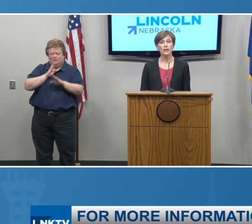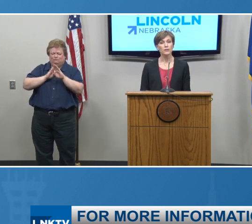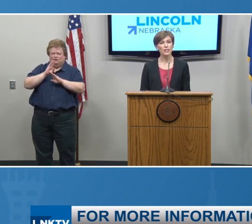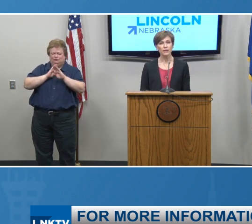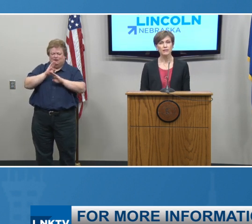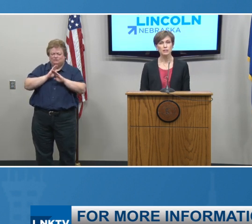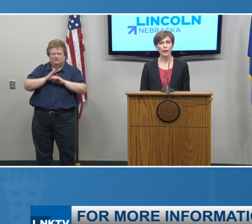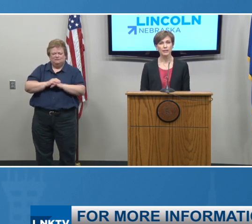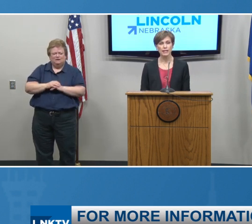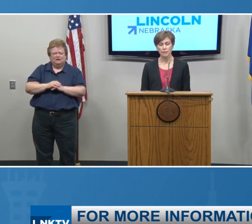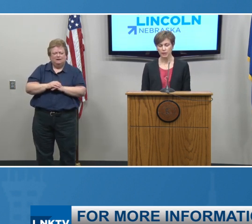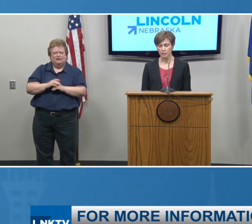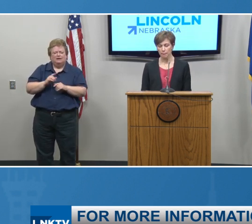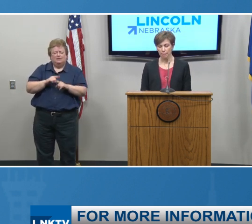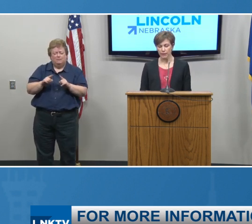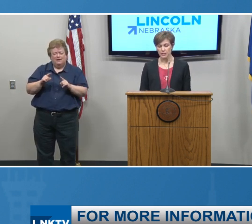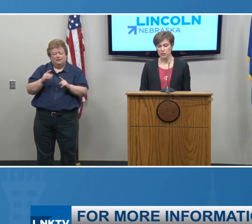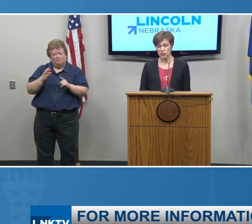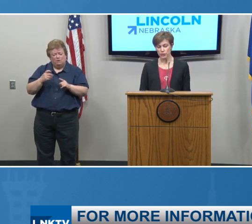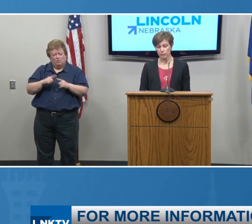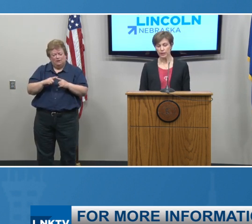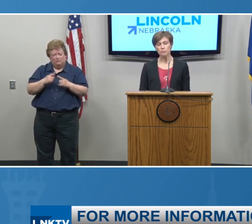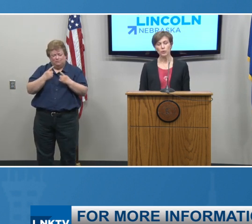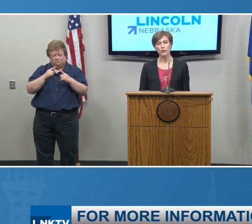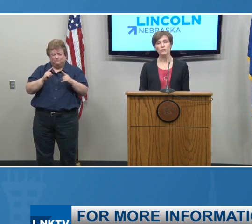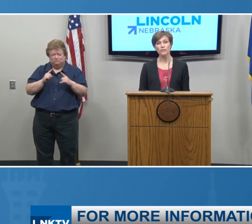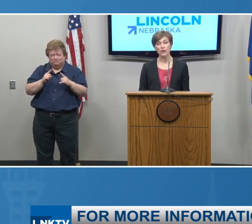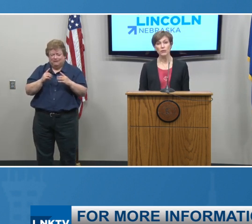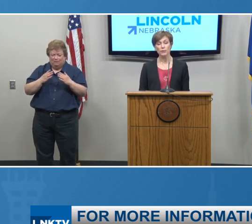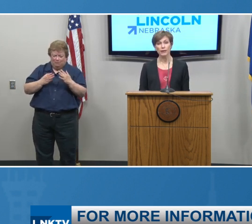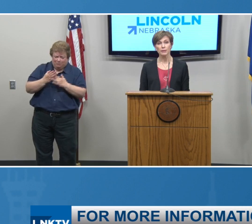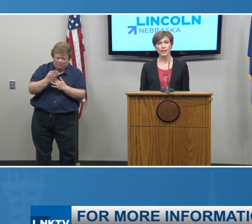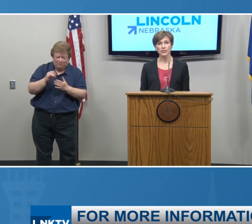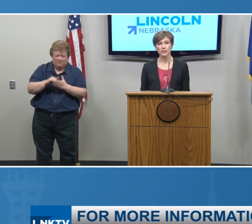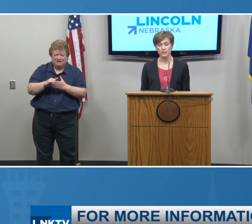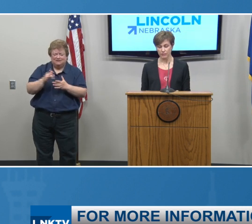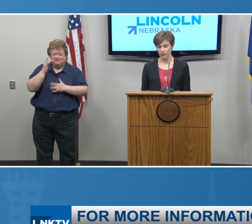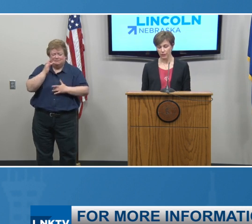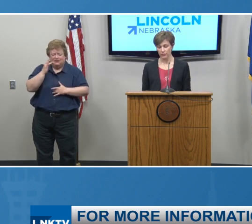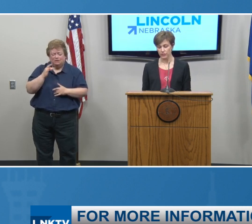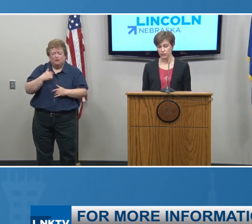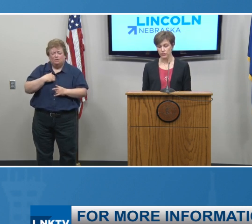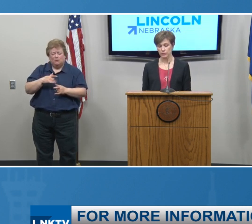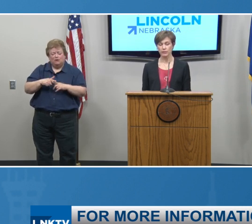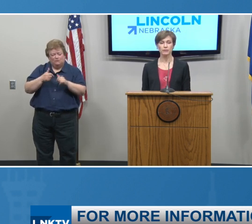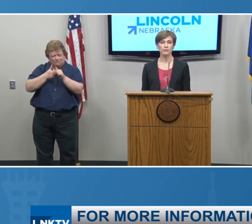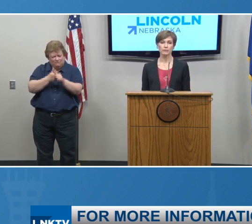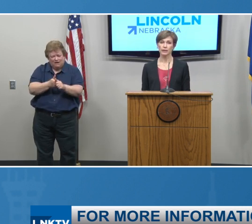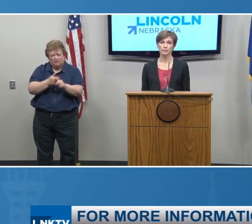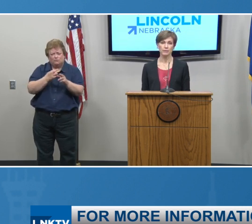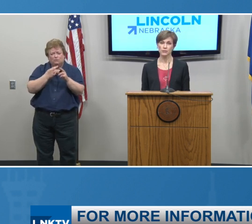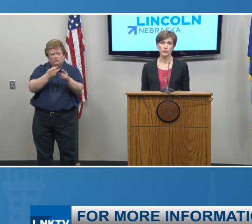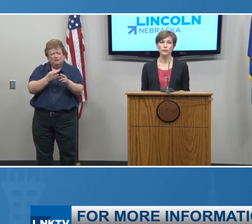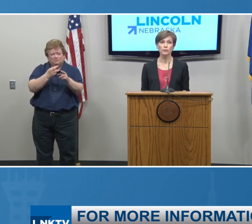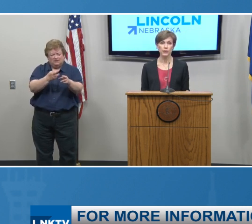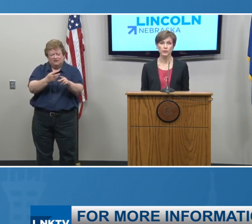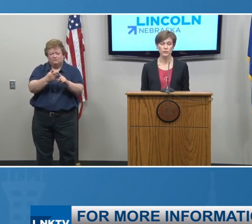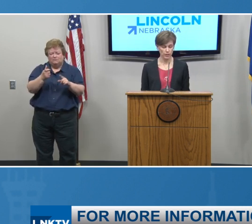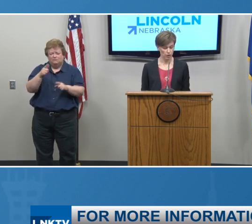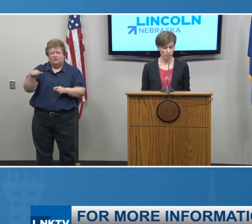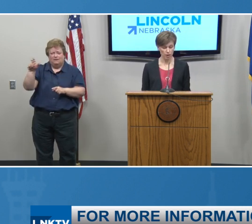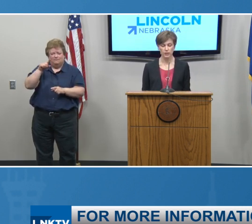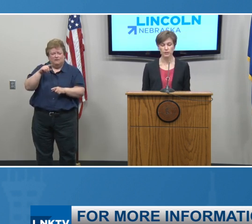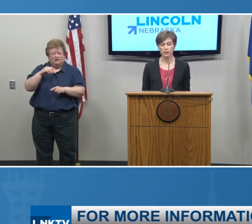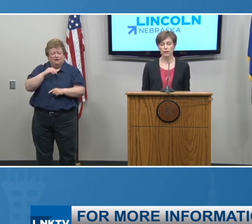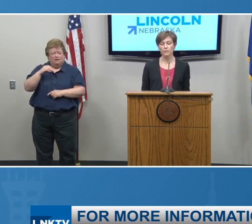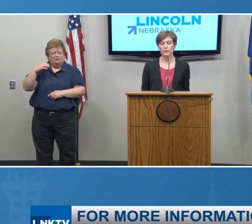get through to the other side of this pandemic, it's extremely important to follow the recommendations of health officials, and that is true when you're